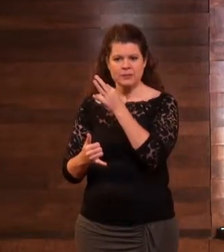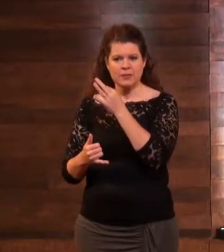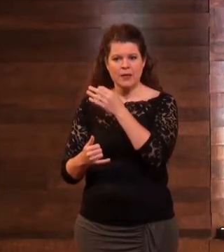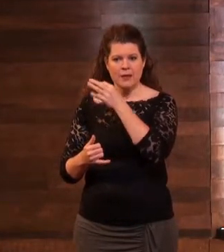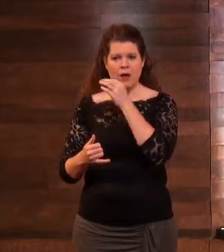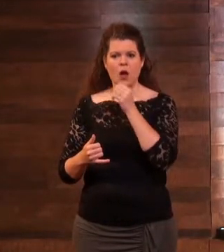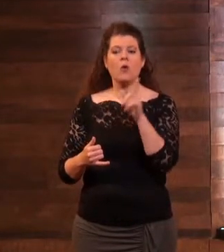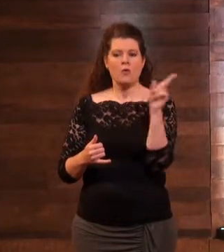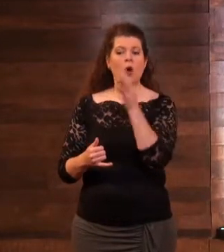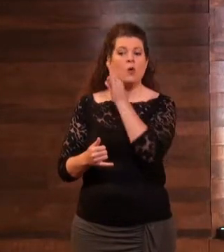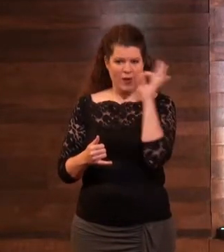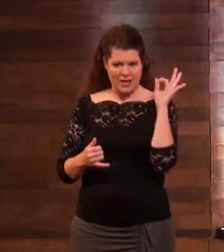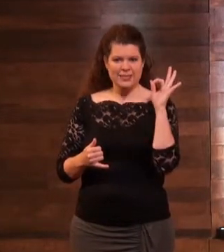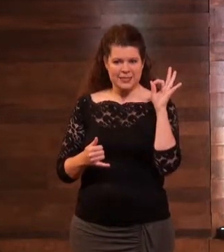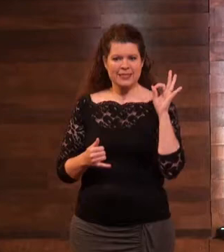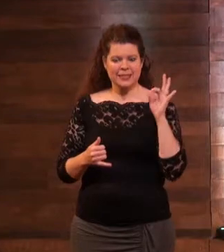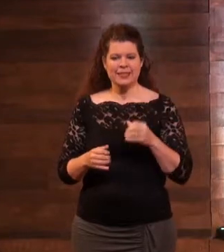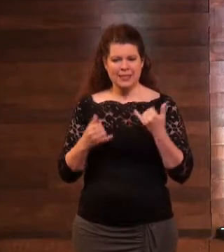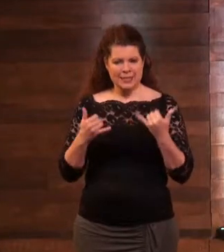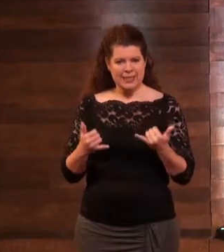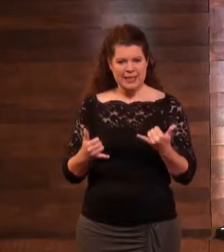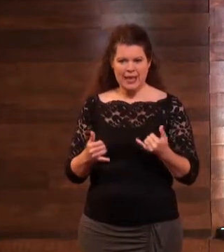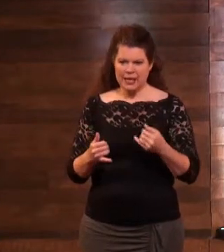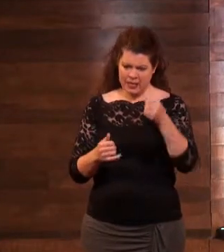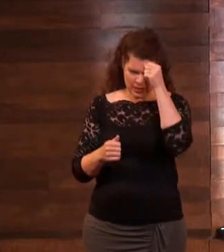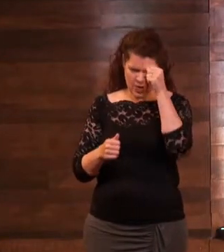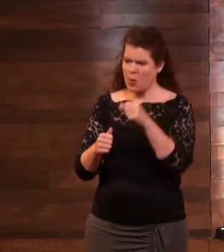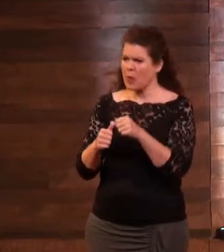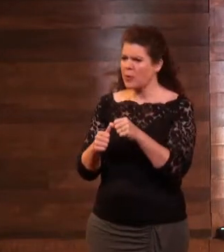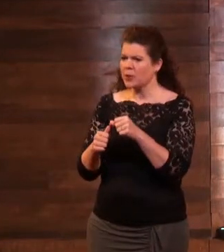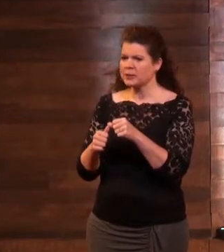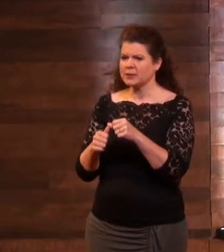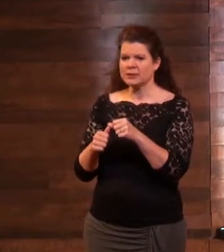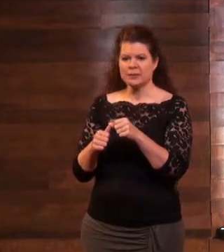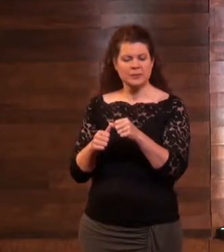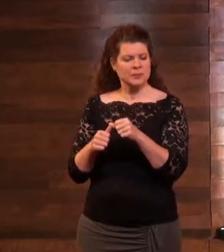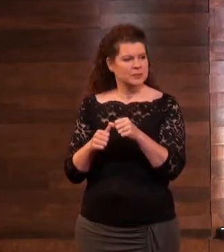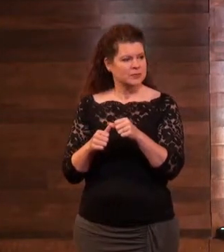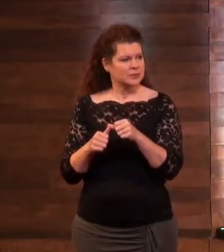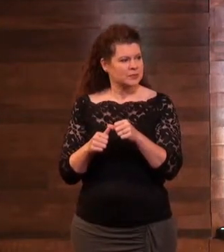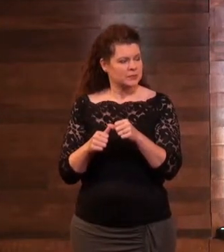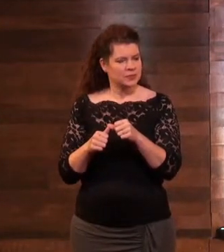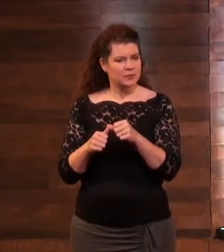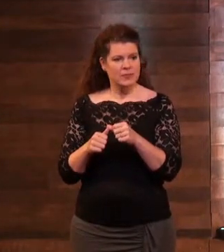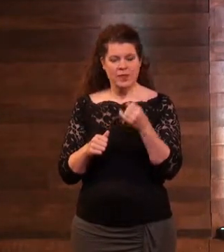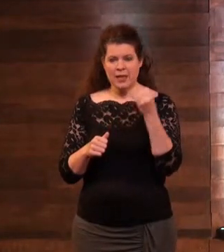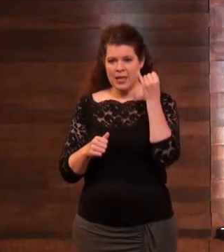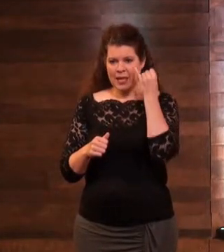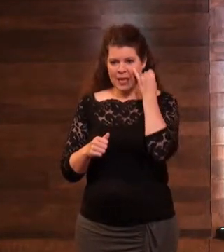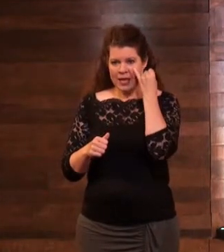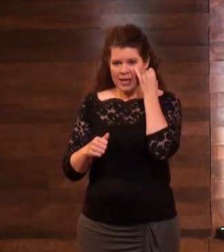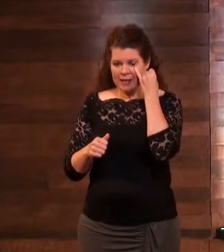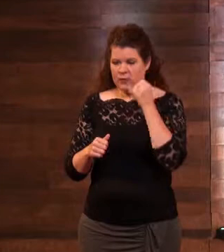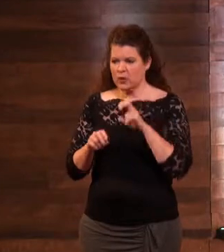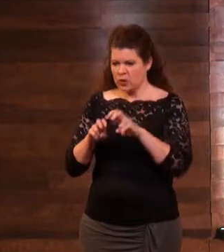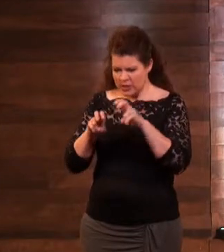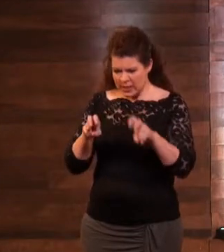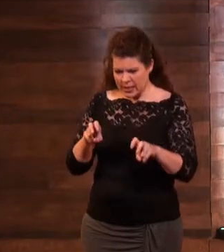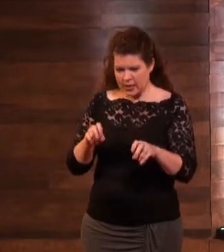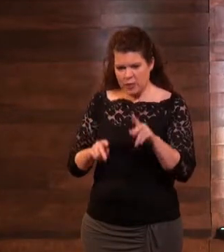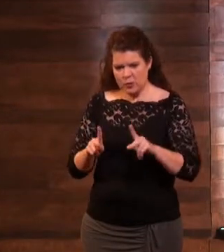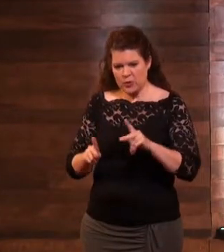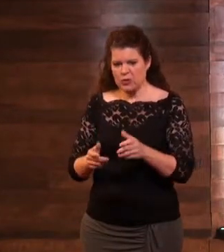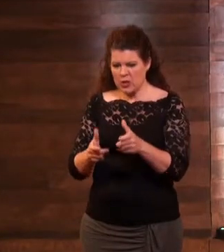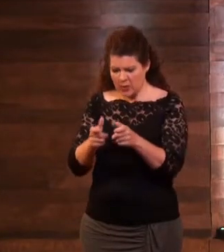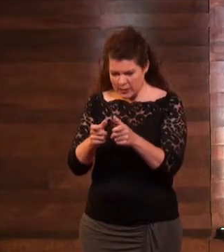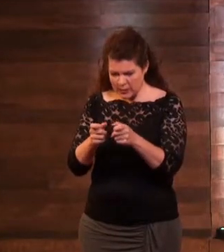Don't check your phone when you're together with other people. So if you're sitting next to someone who uses a Bible app on their phone or tablet, go ahead